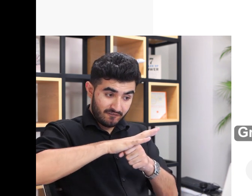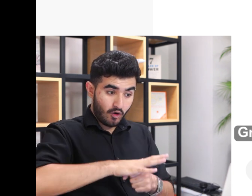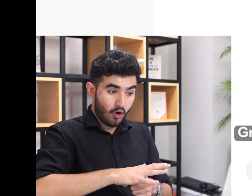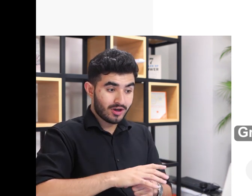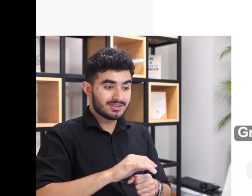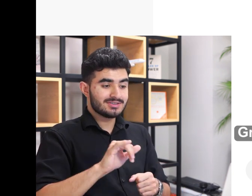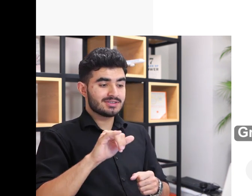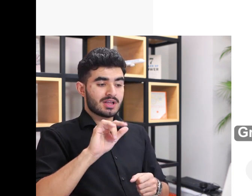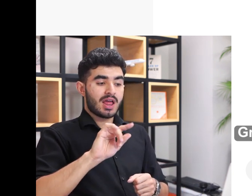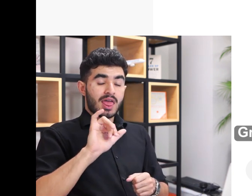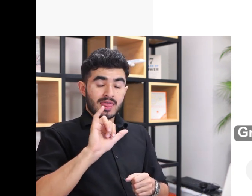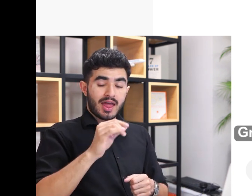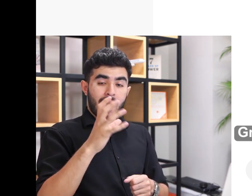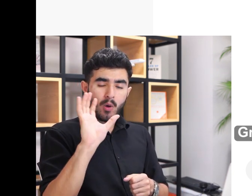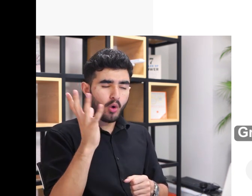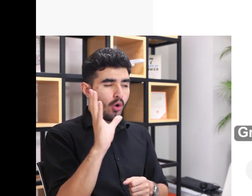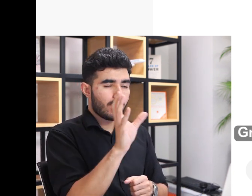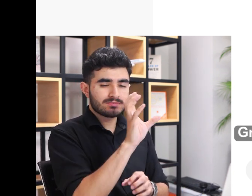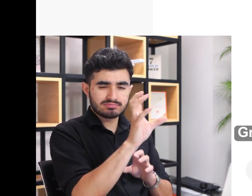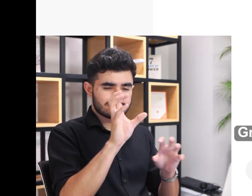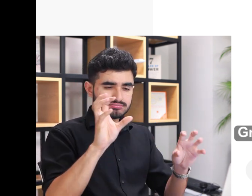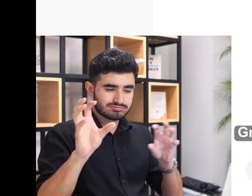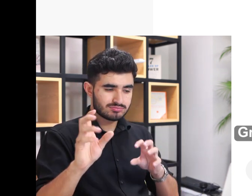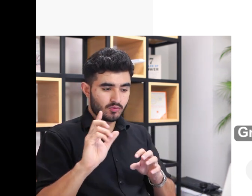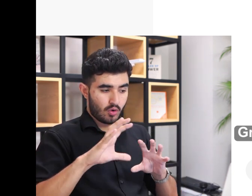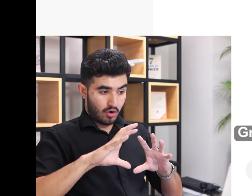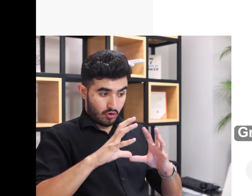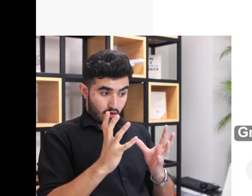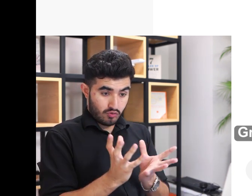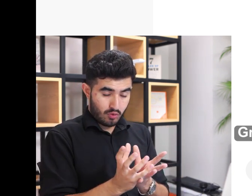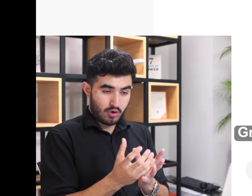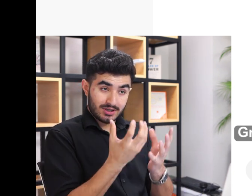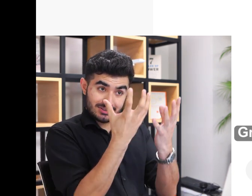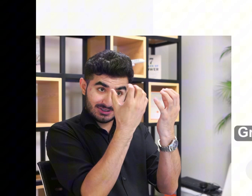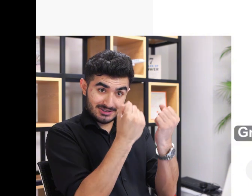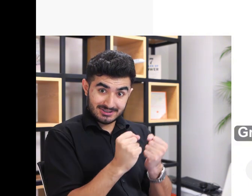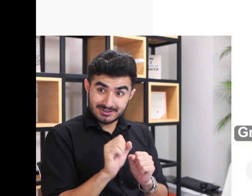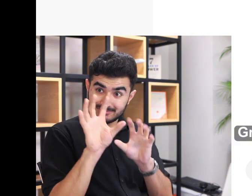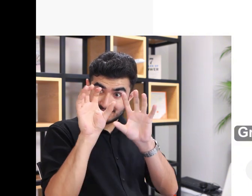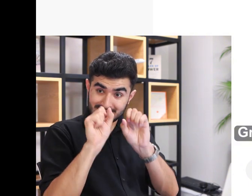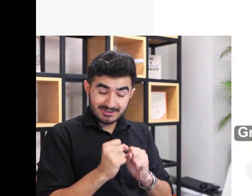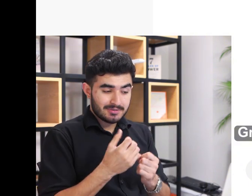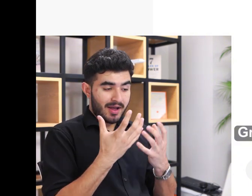Gravity is like an invisible force that pulls objects toward the Earth.